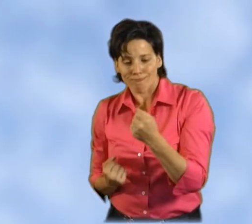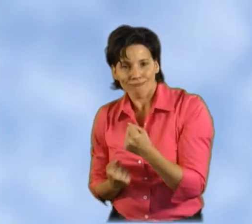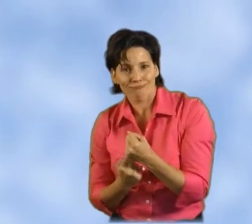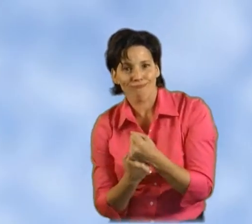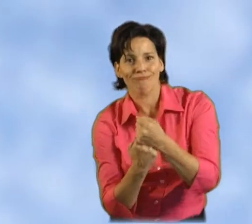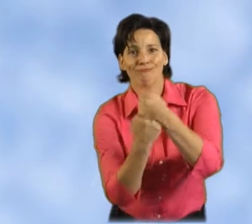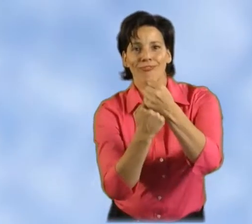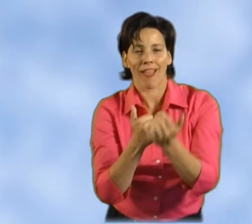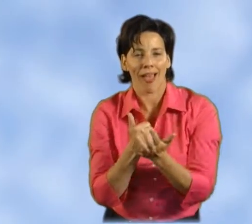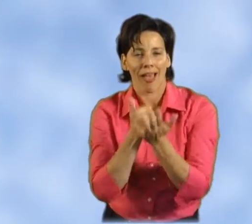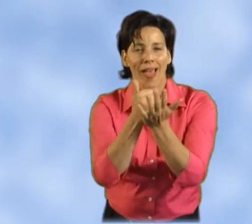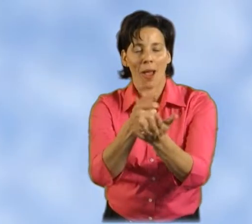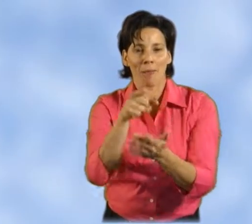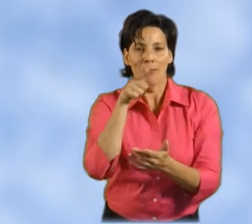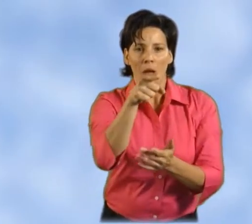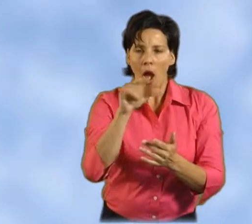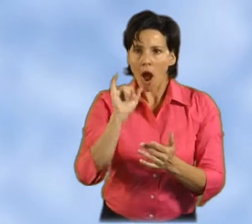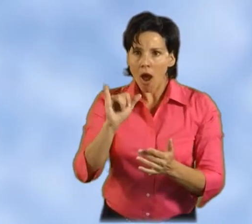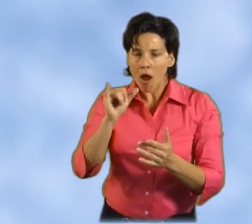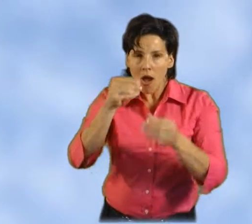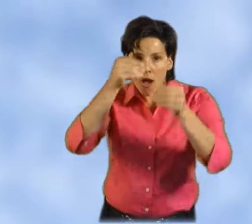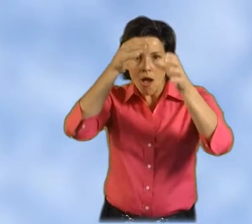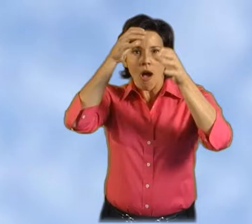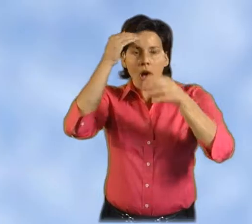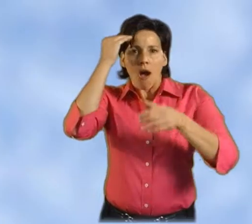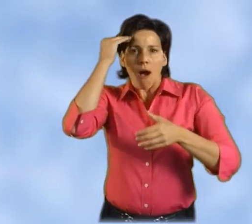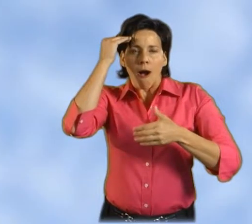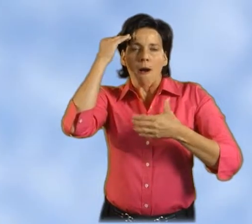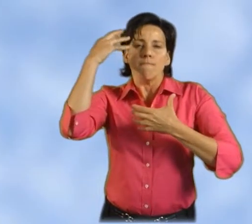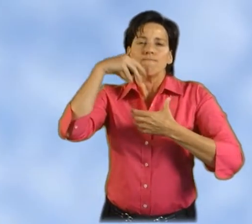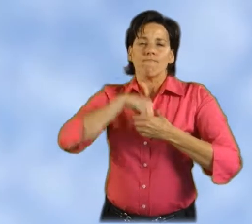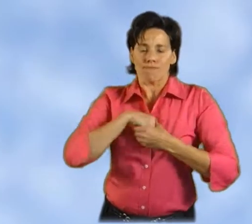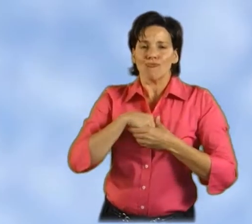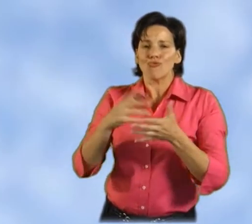GLAD, and the University of California, Los Angeles